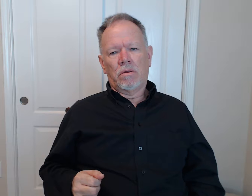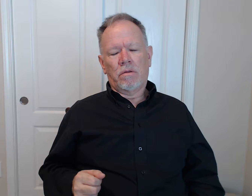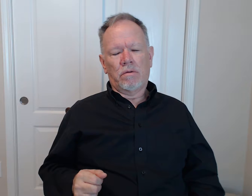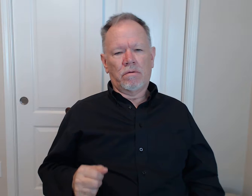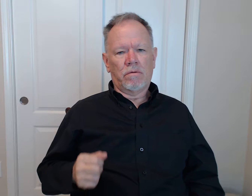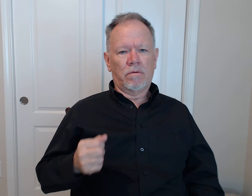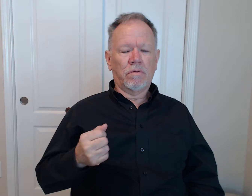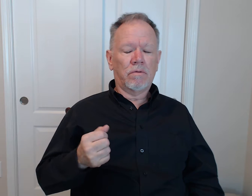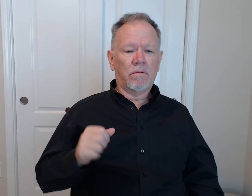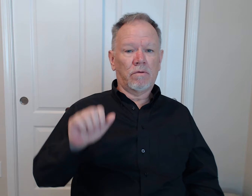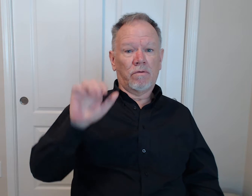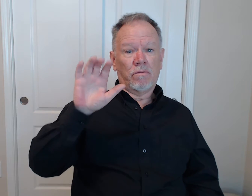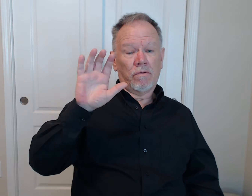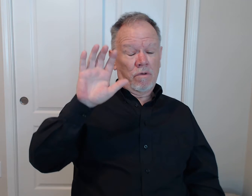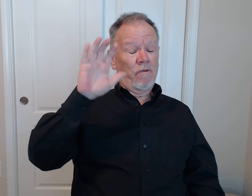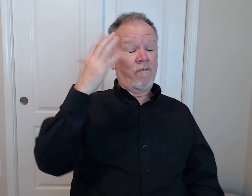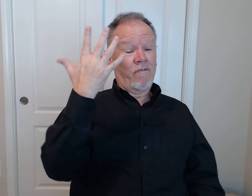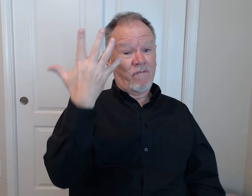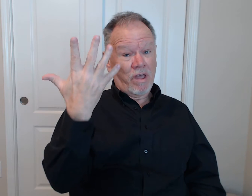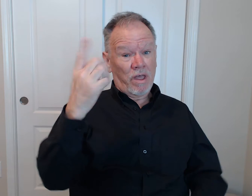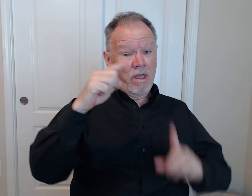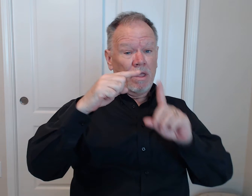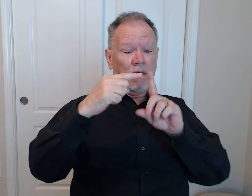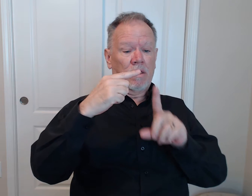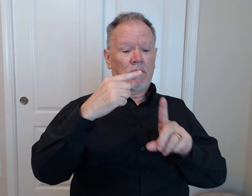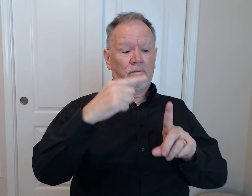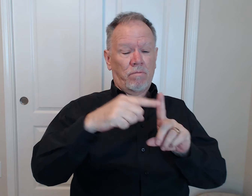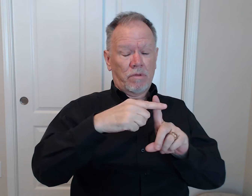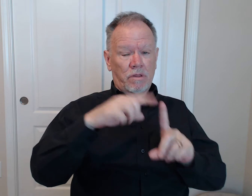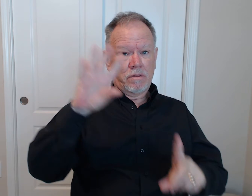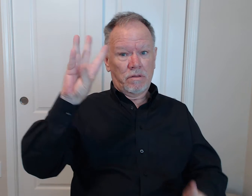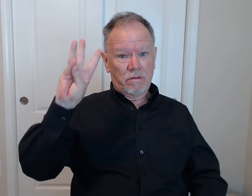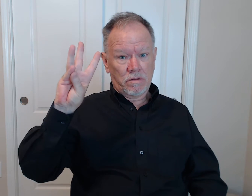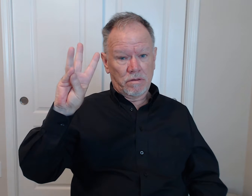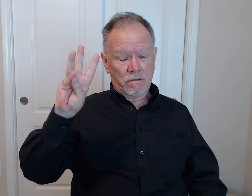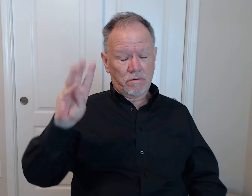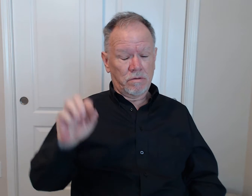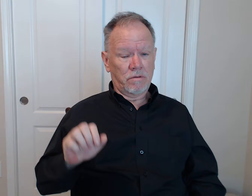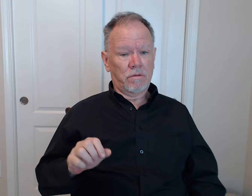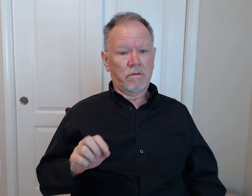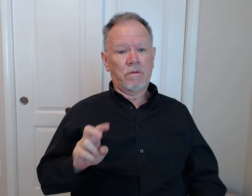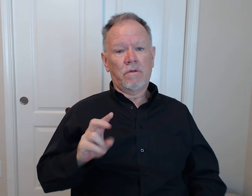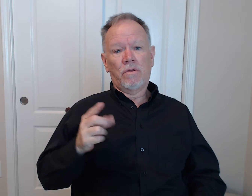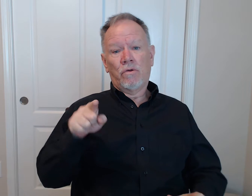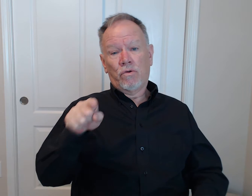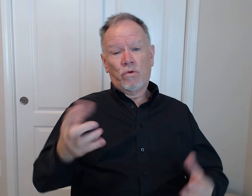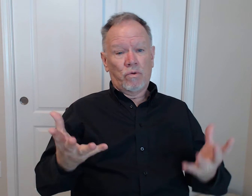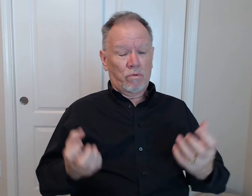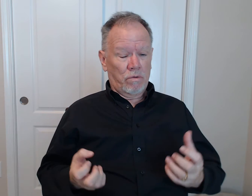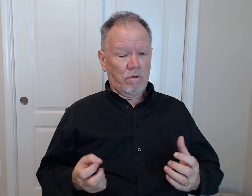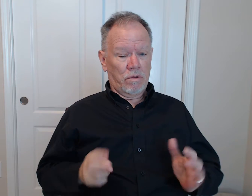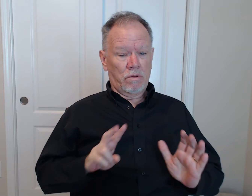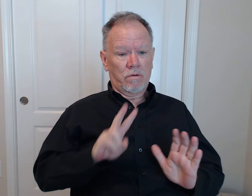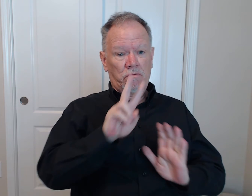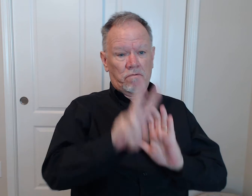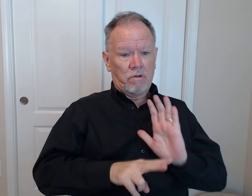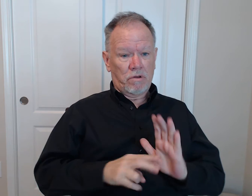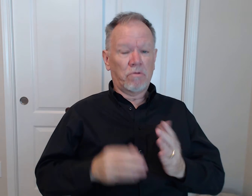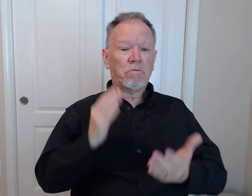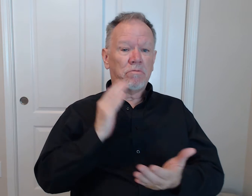5 plus 6? So if you want, you could pause the video and try this. You might already know the answer. And the reason why I